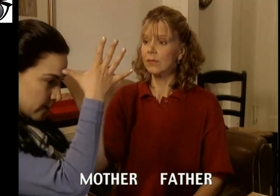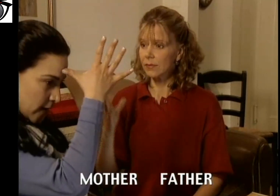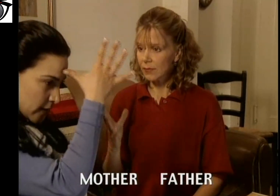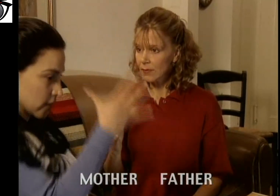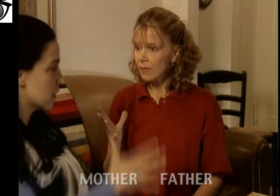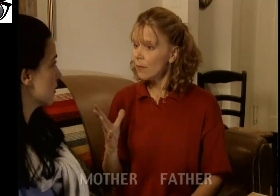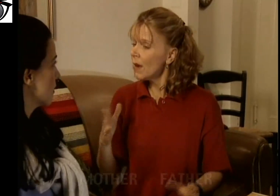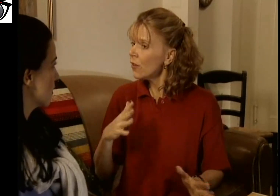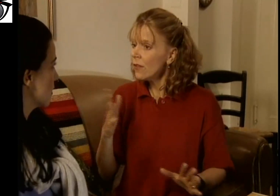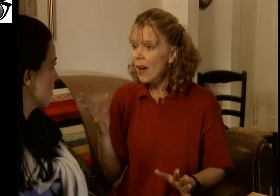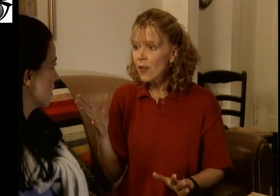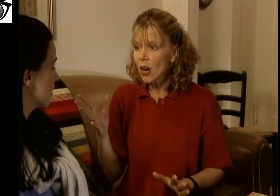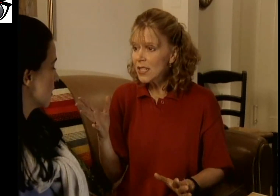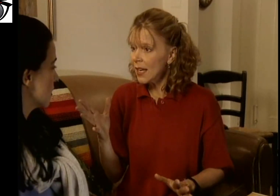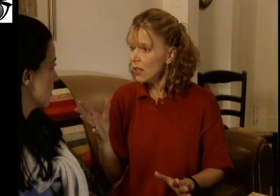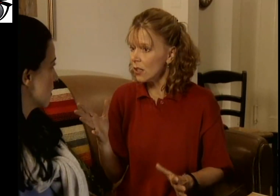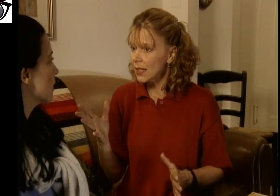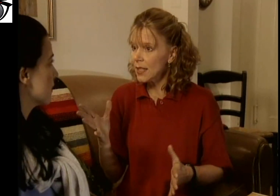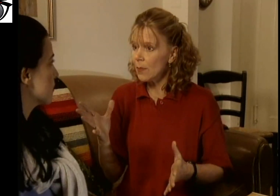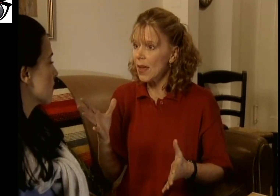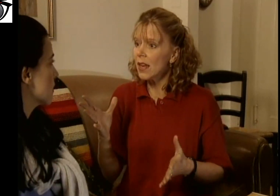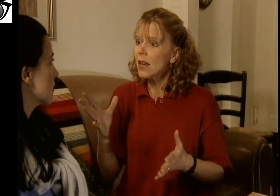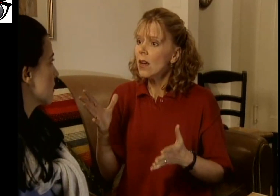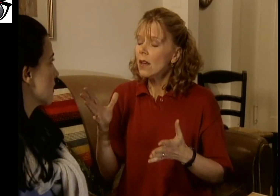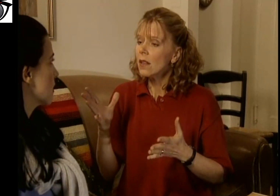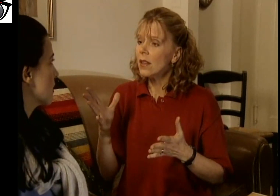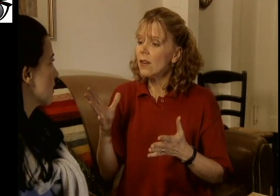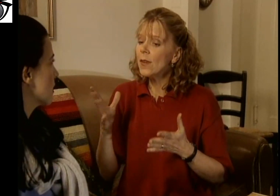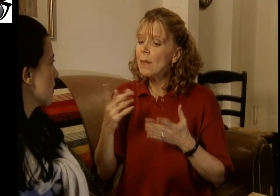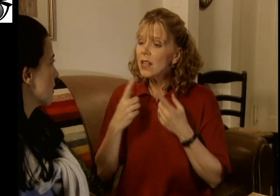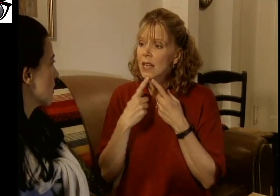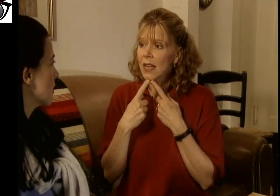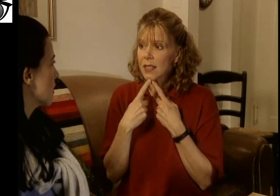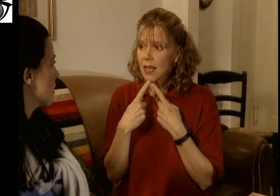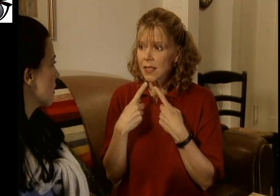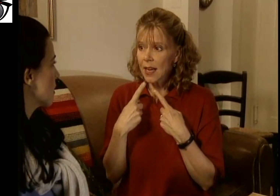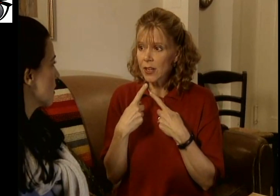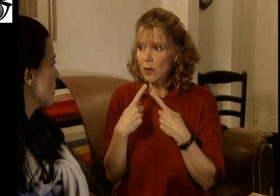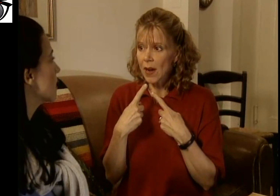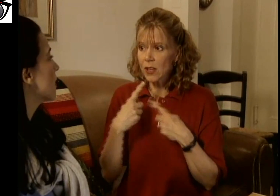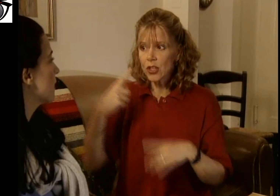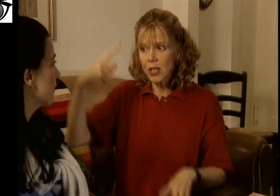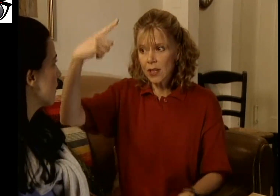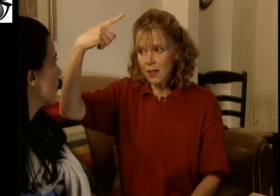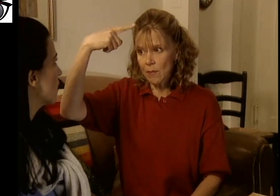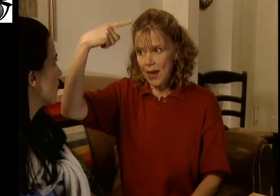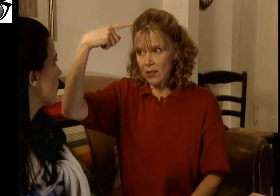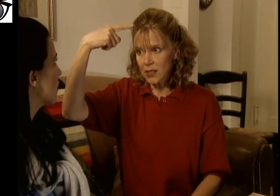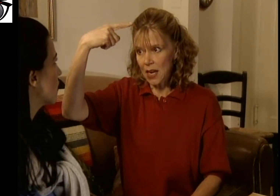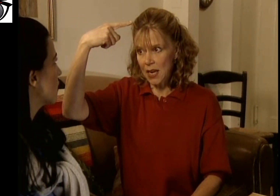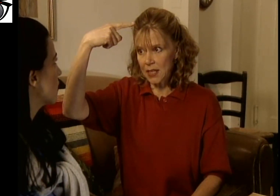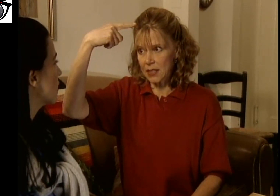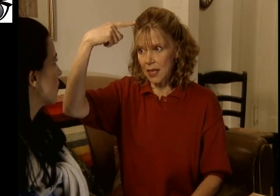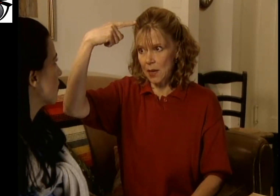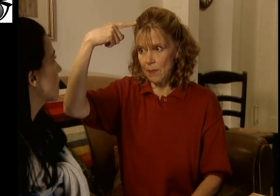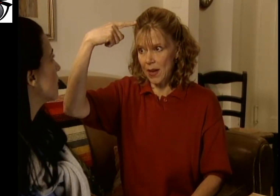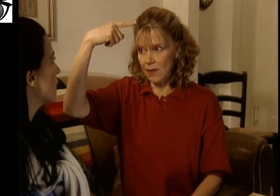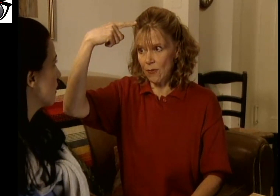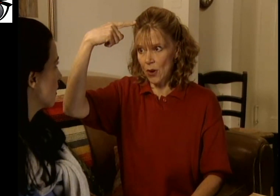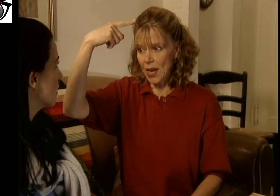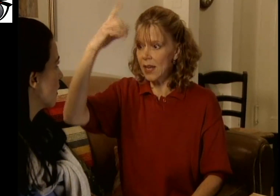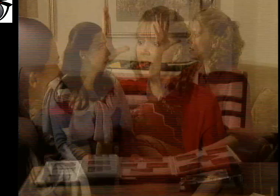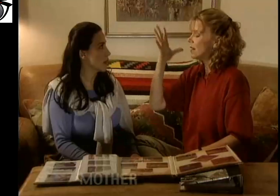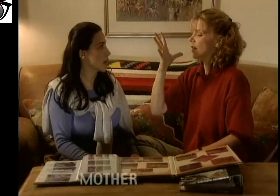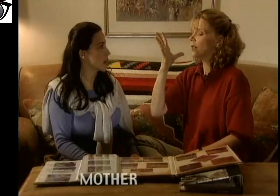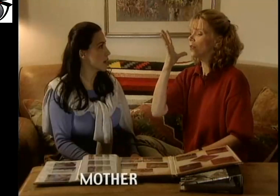Mother, father. Mother and father are identical, except that the female sign is done down here by the chin, and the male sign is done up